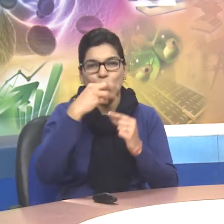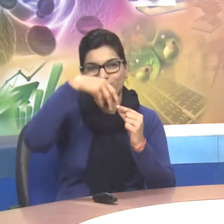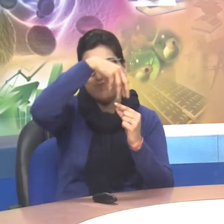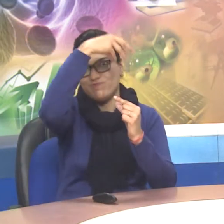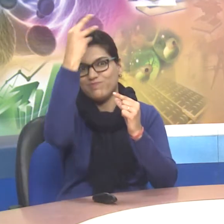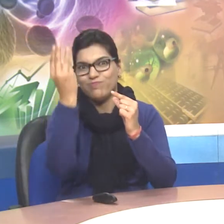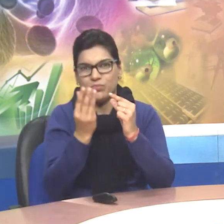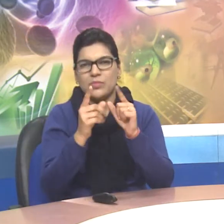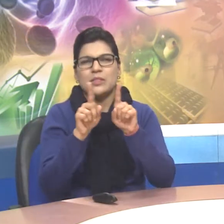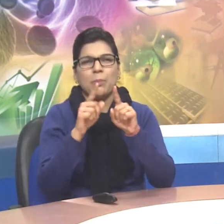Bharatanatyam